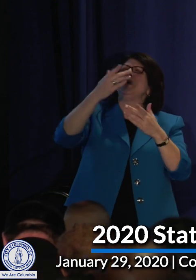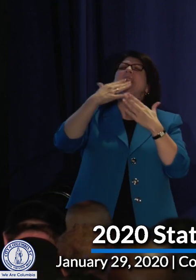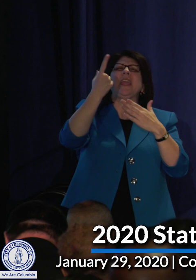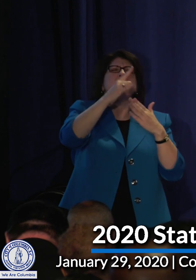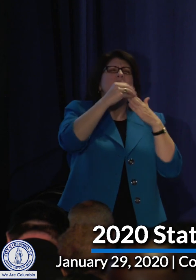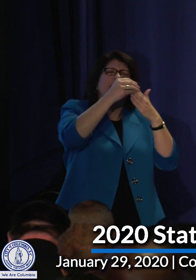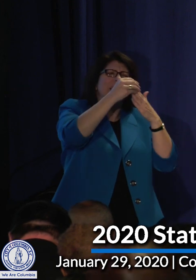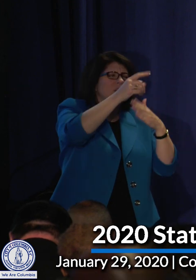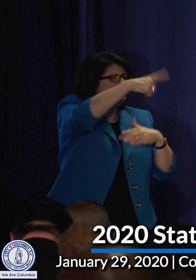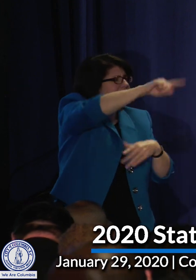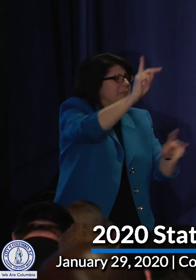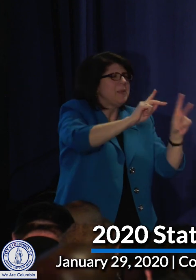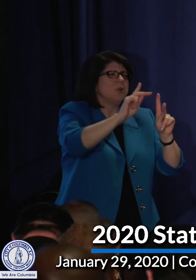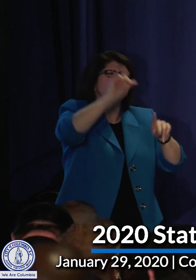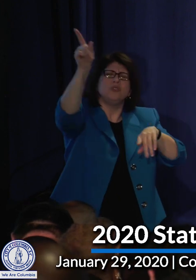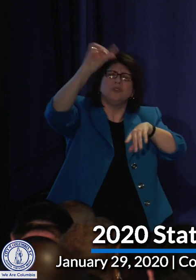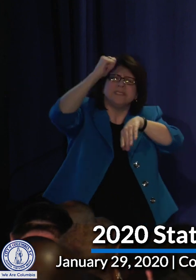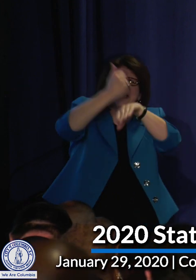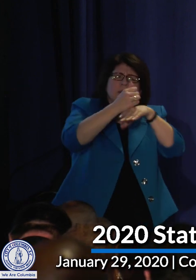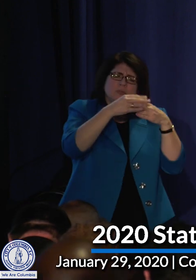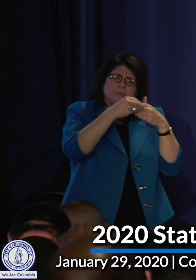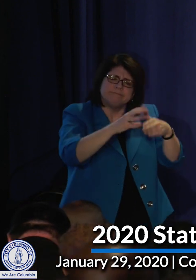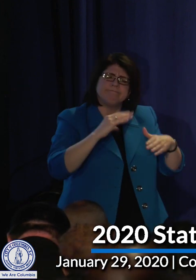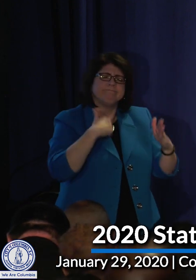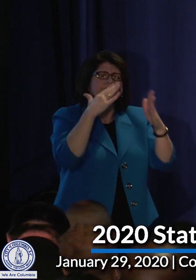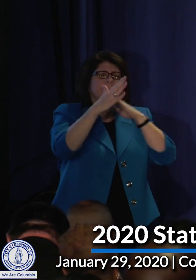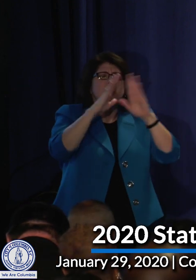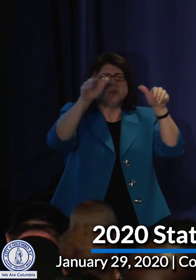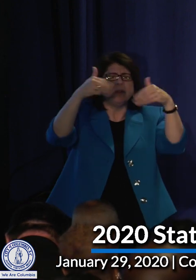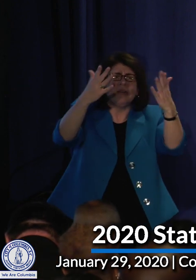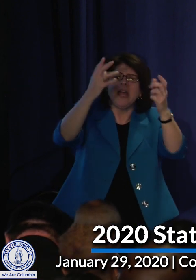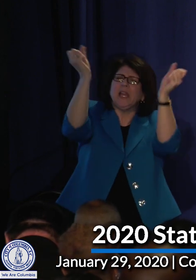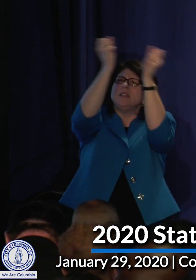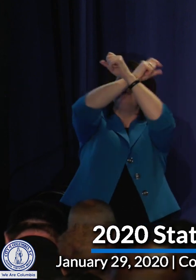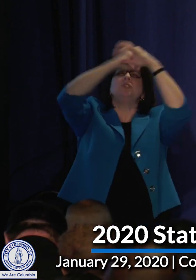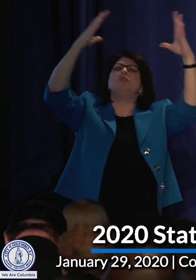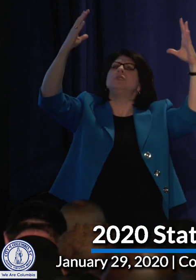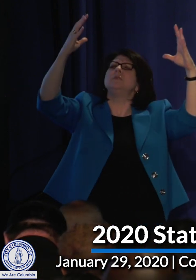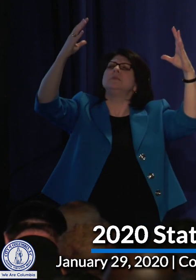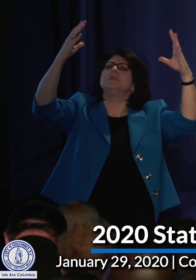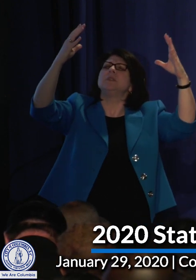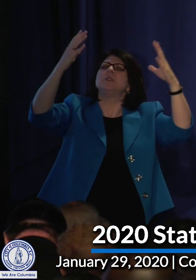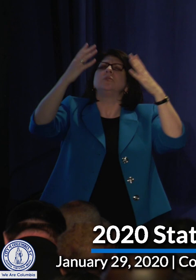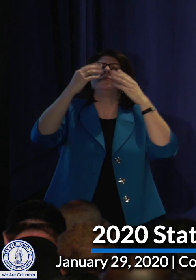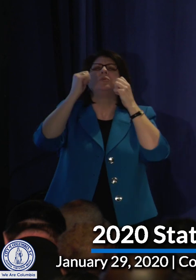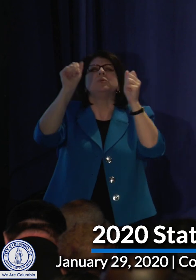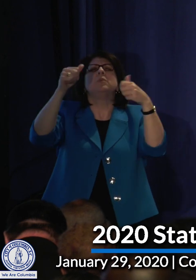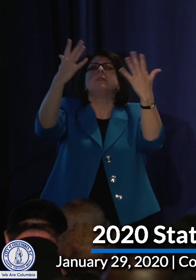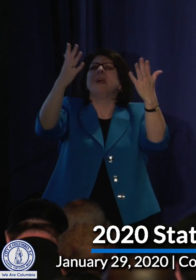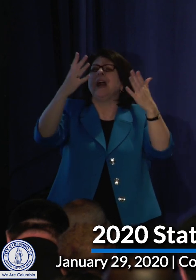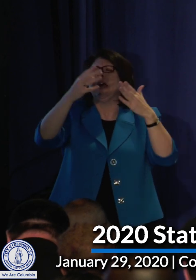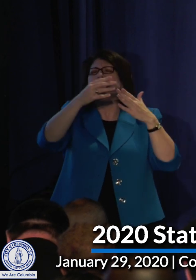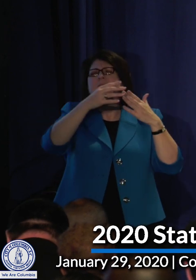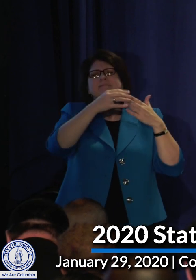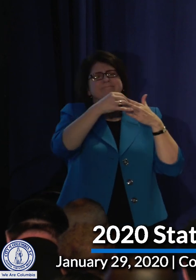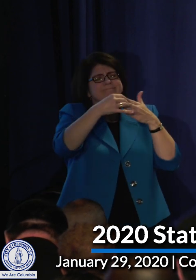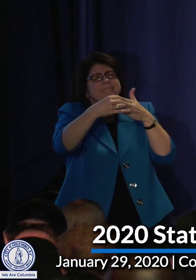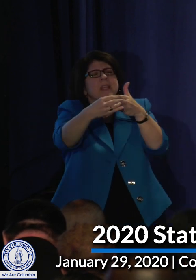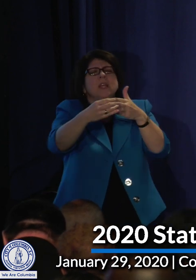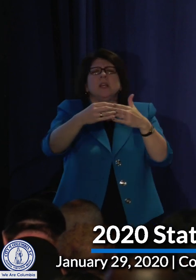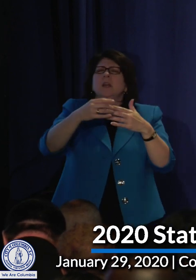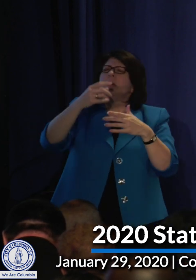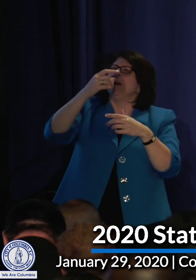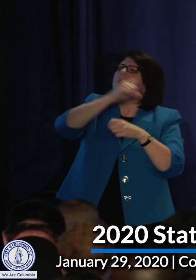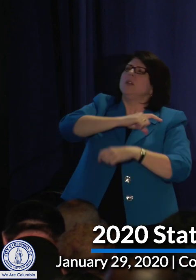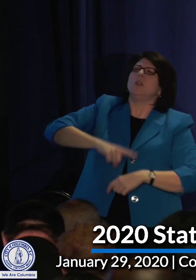put in place to guide our city, to provide vision, to provide direction. We pray, Lord